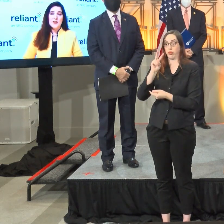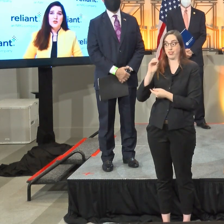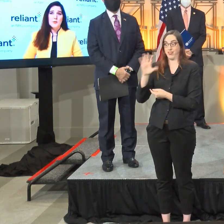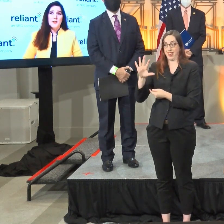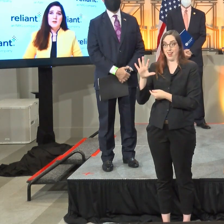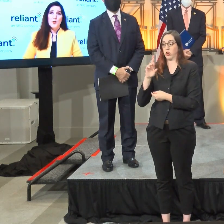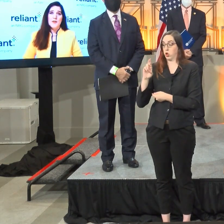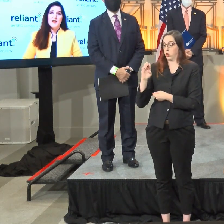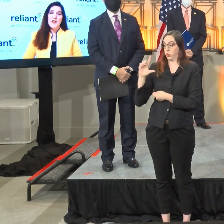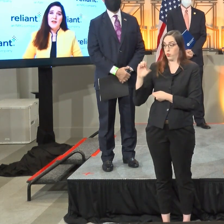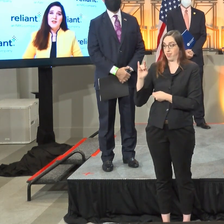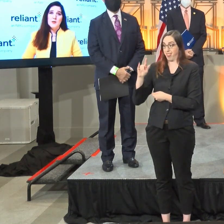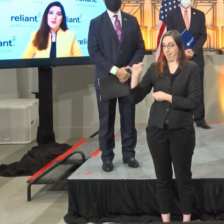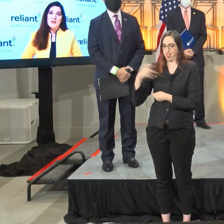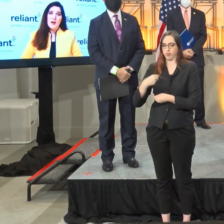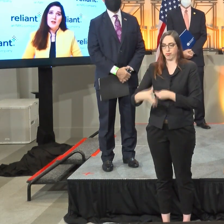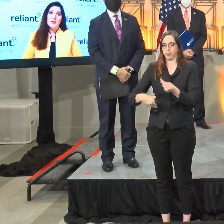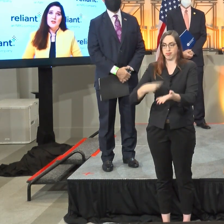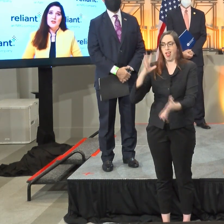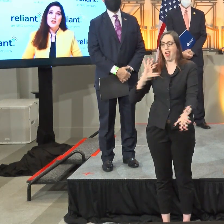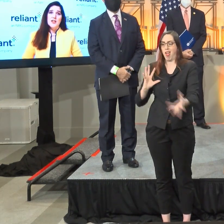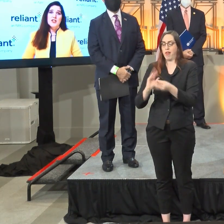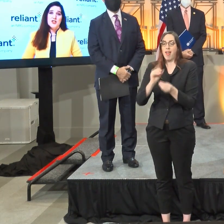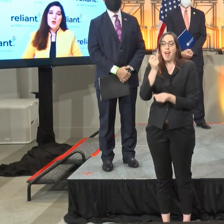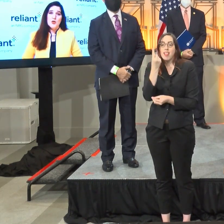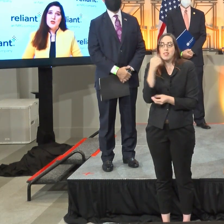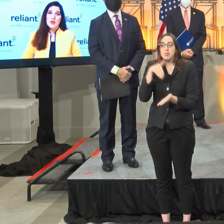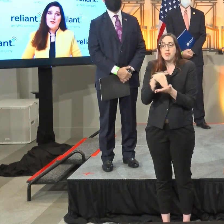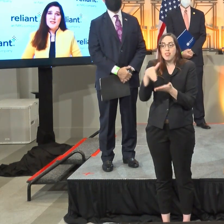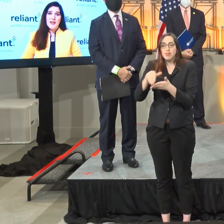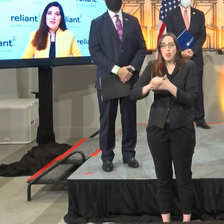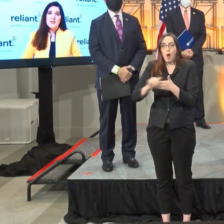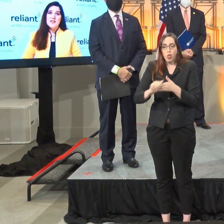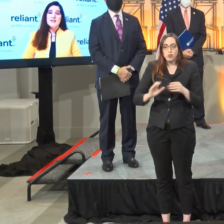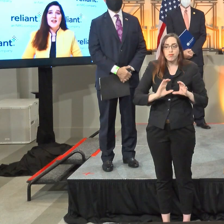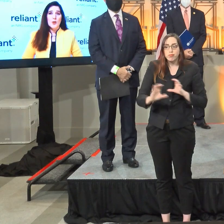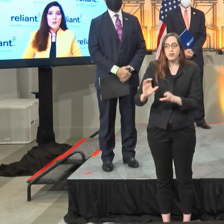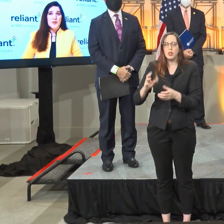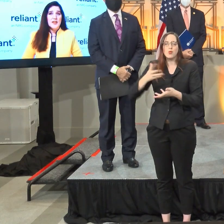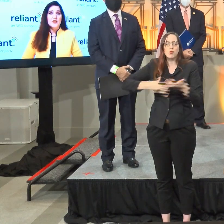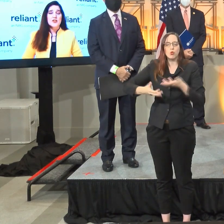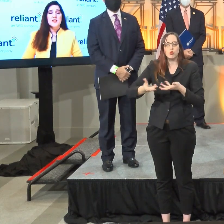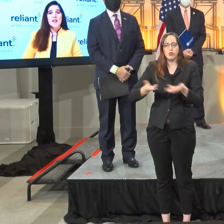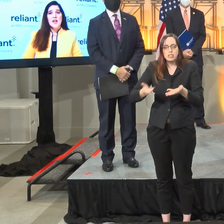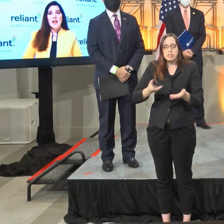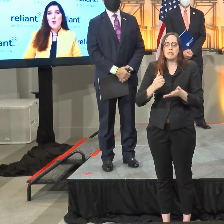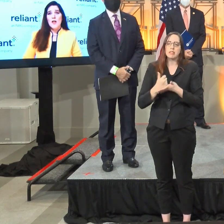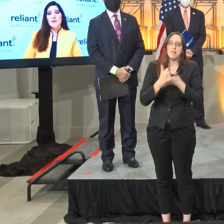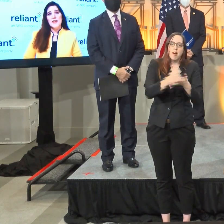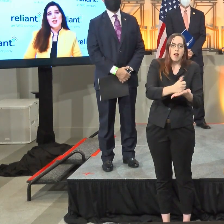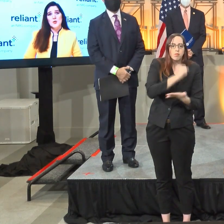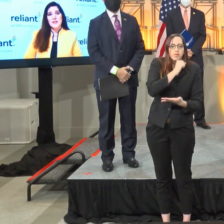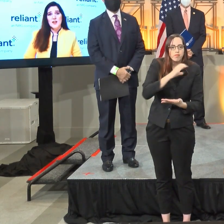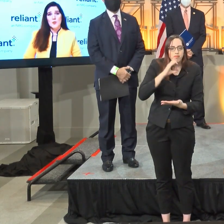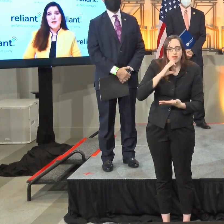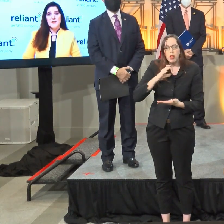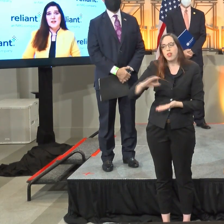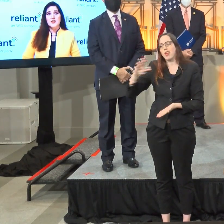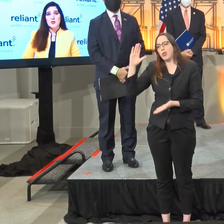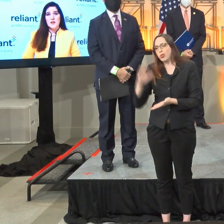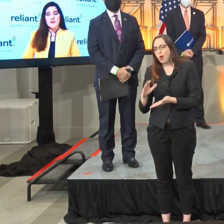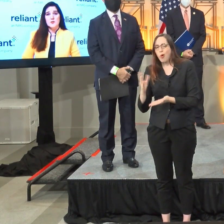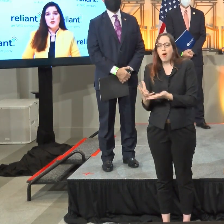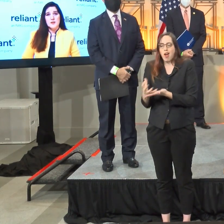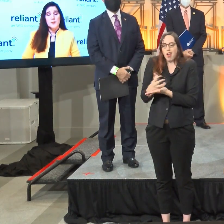has contributed more than $11 million to social service agencies to help seniors and qualified low-income